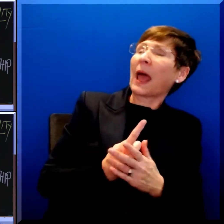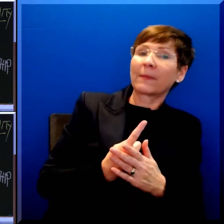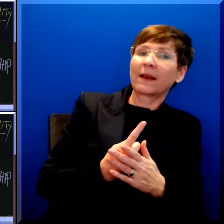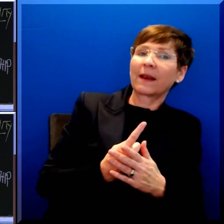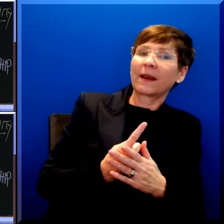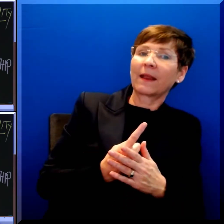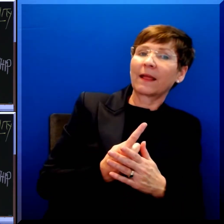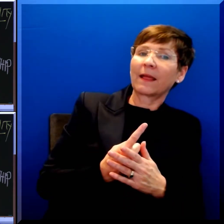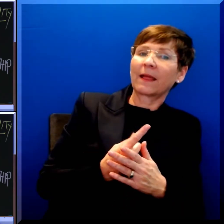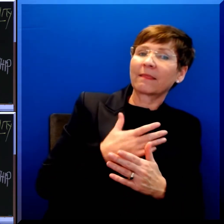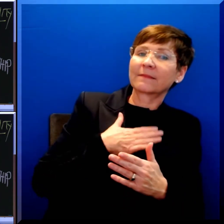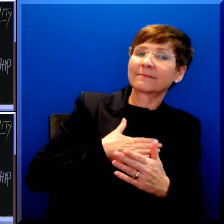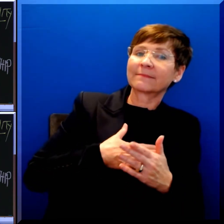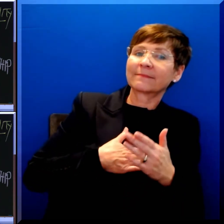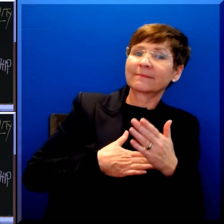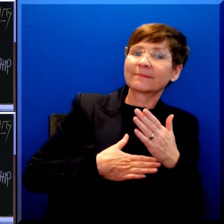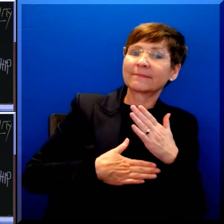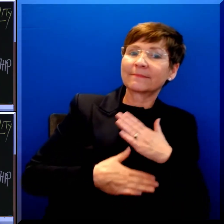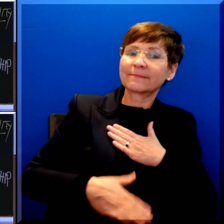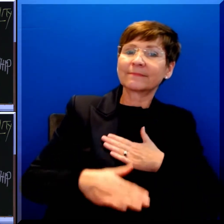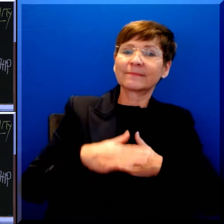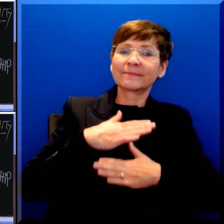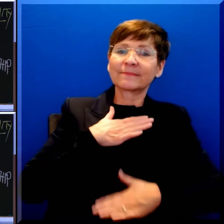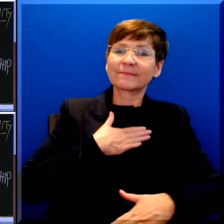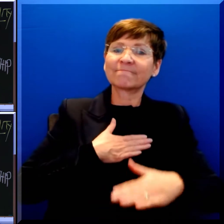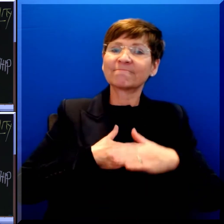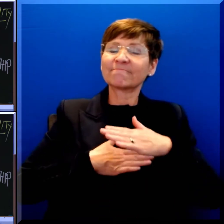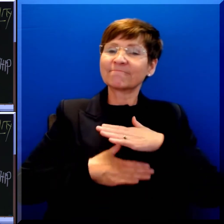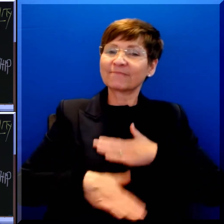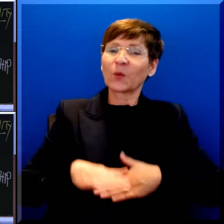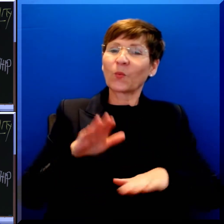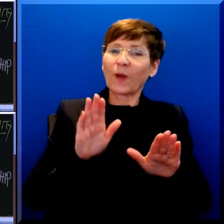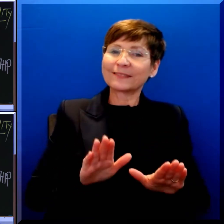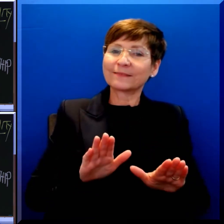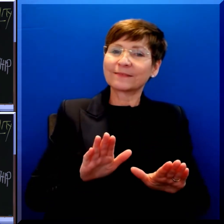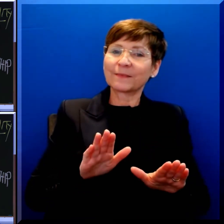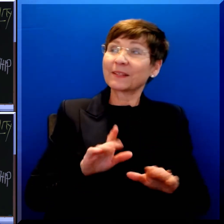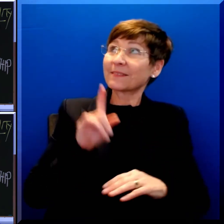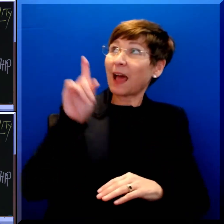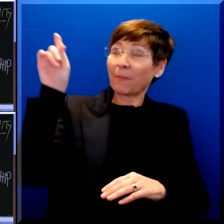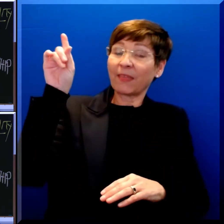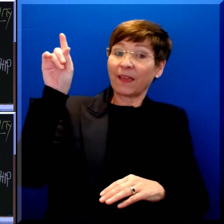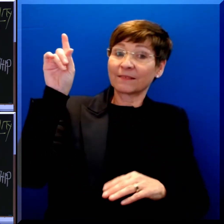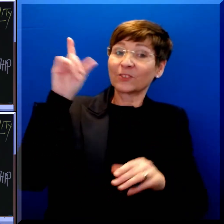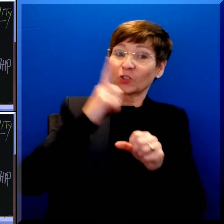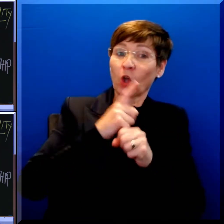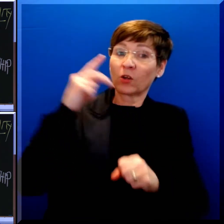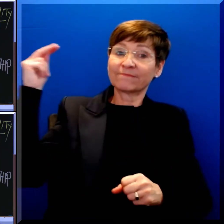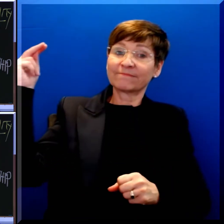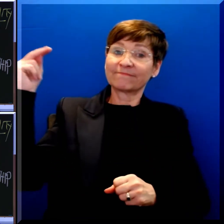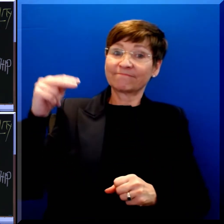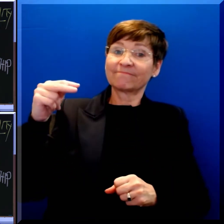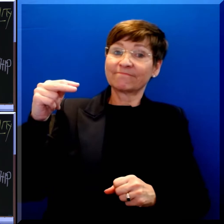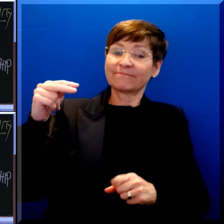Watch. But from an eternal perspective, up in the tower, God was working, wasn't he?